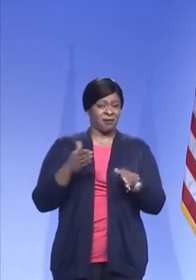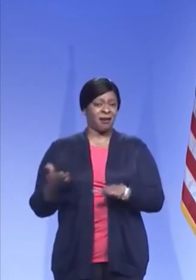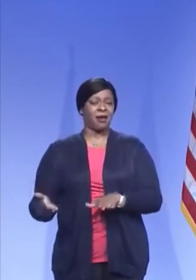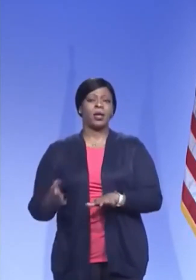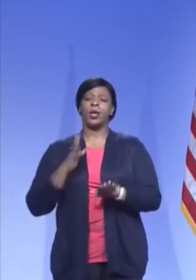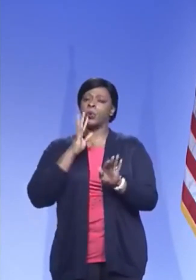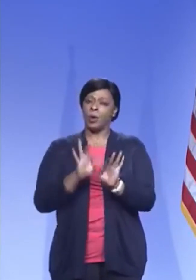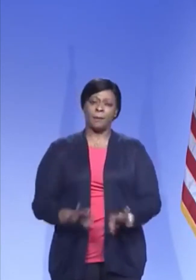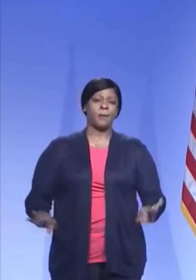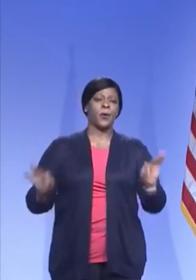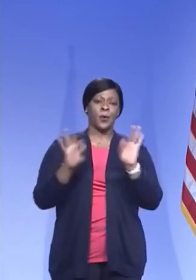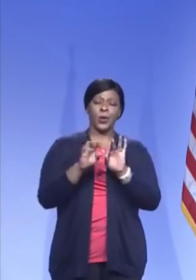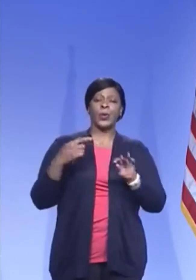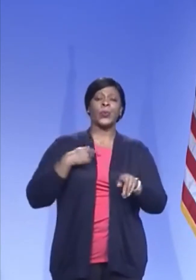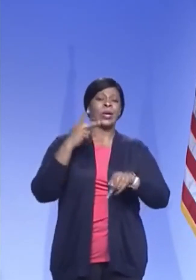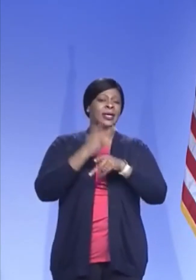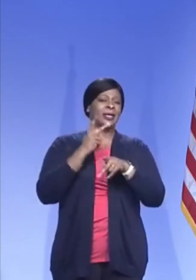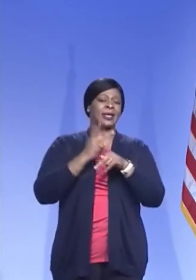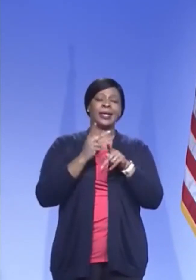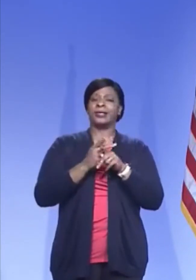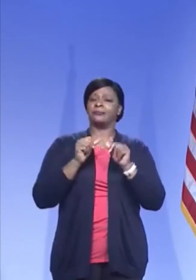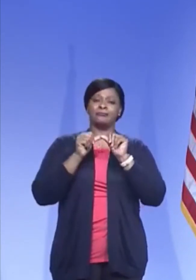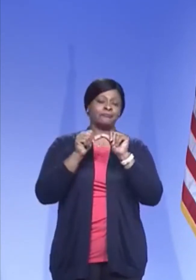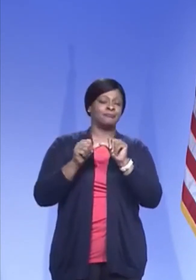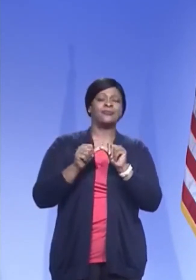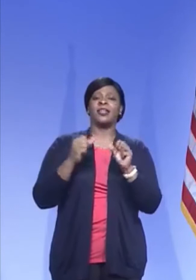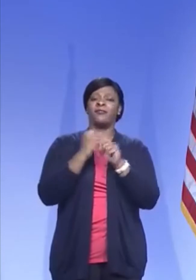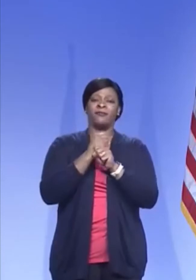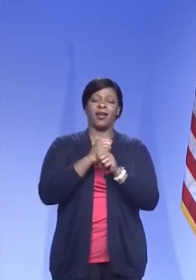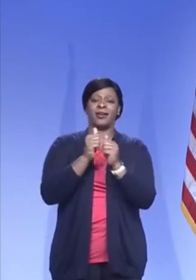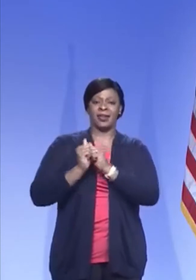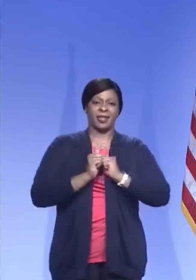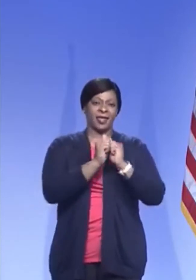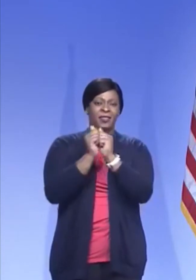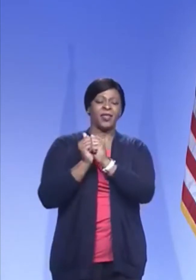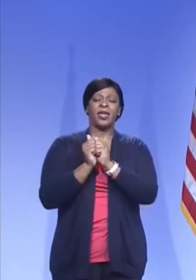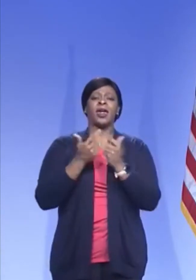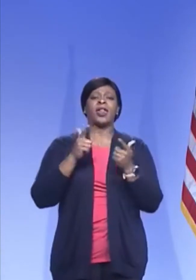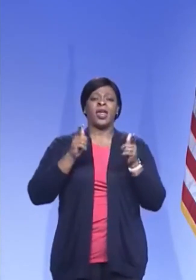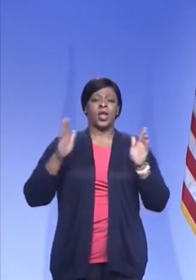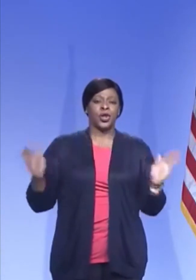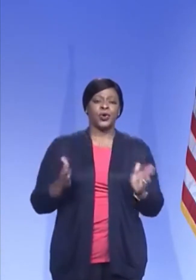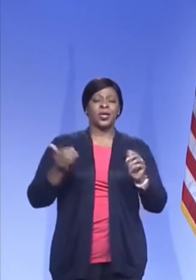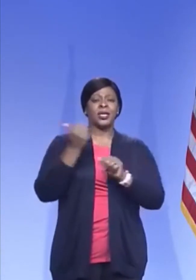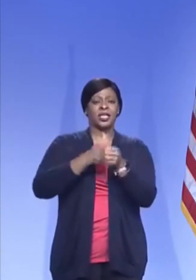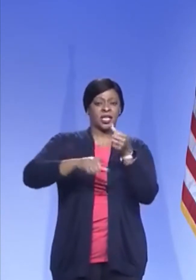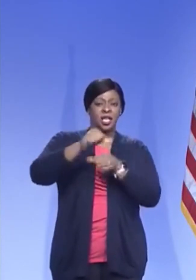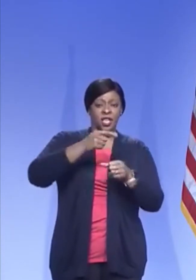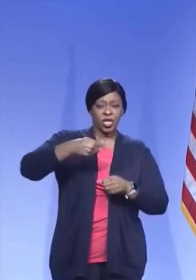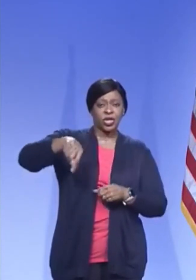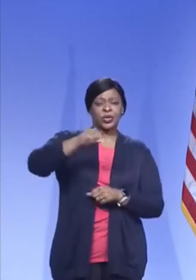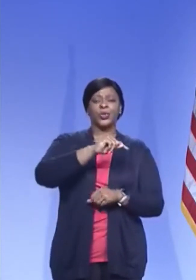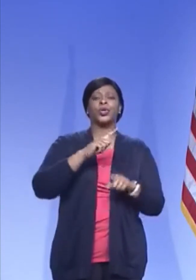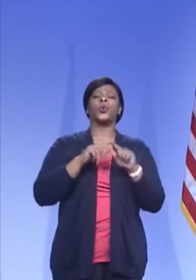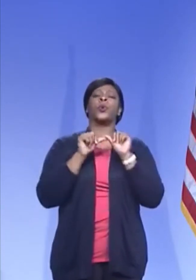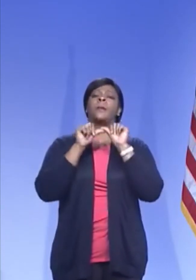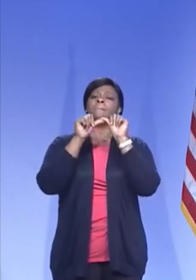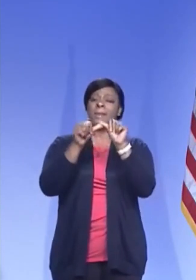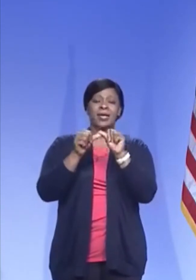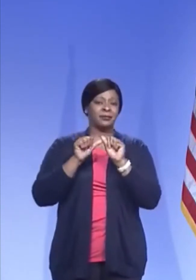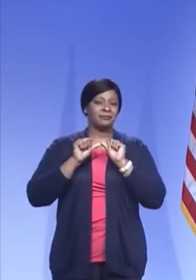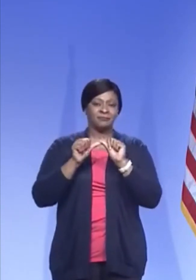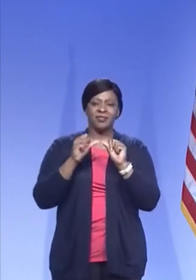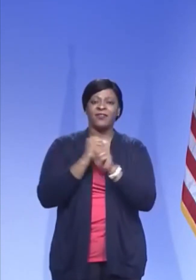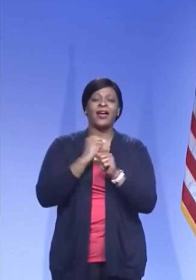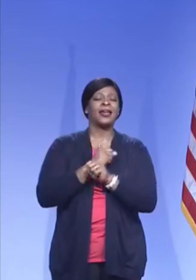important that we remain vigilant and fight together. Let me encourage each and every one of you to remain vigilant, to